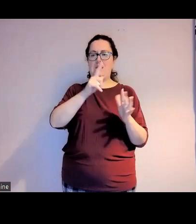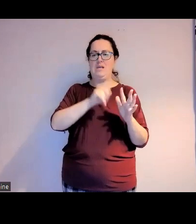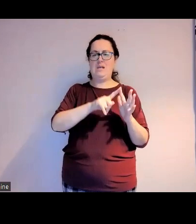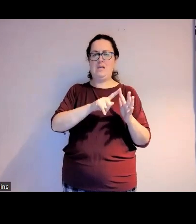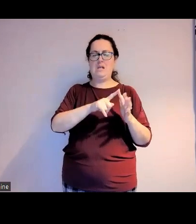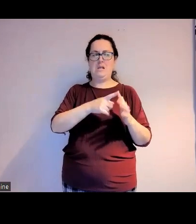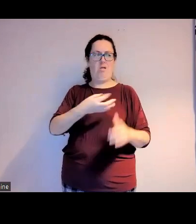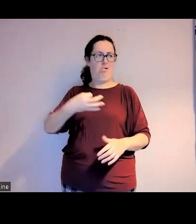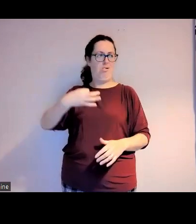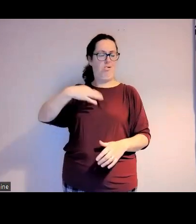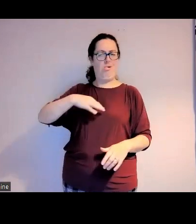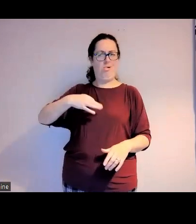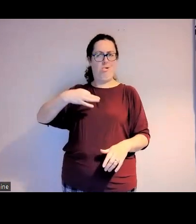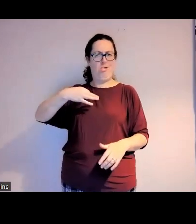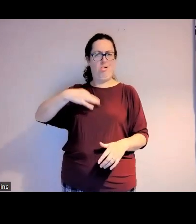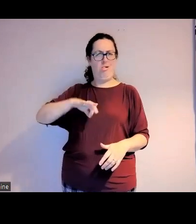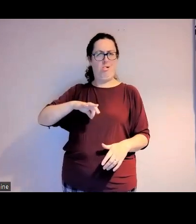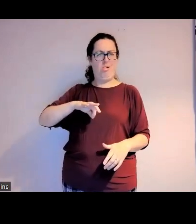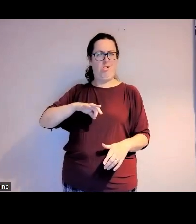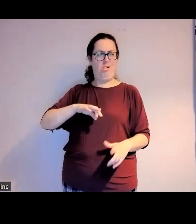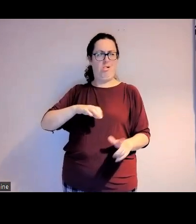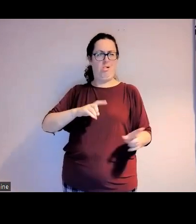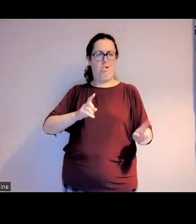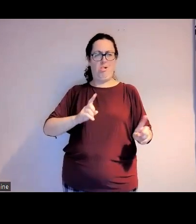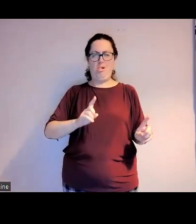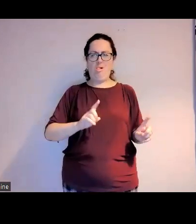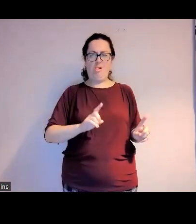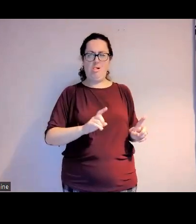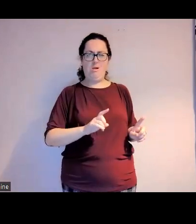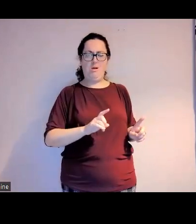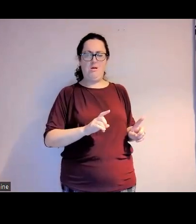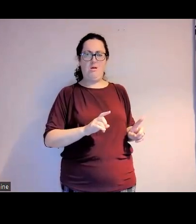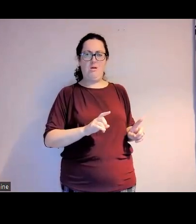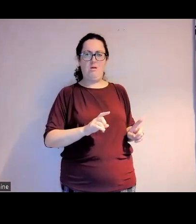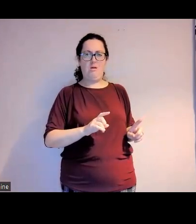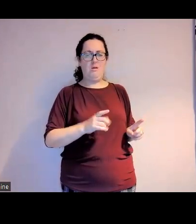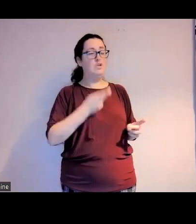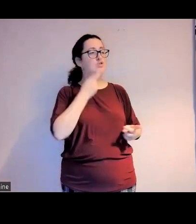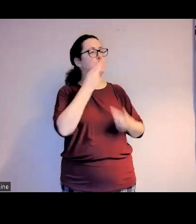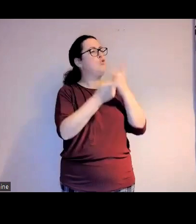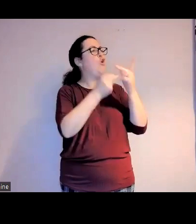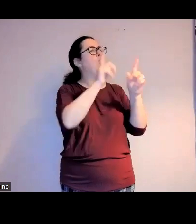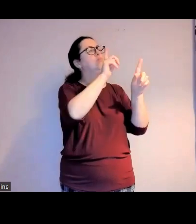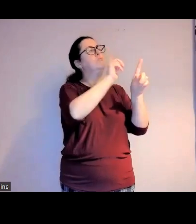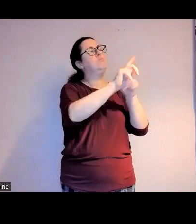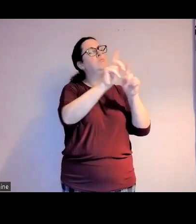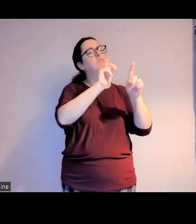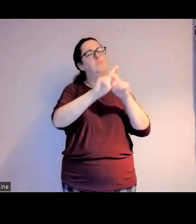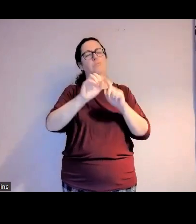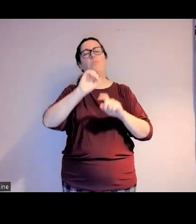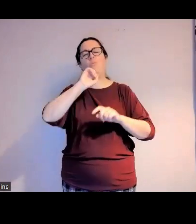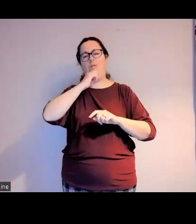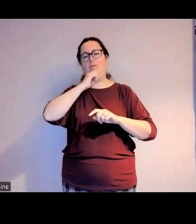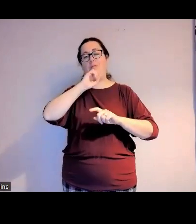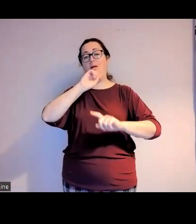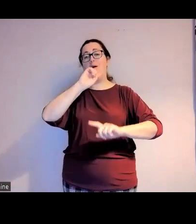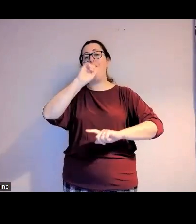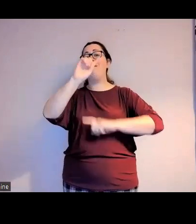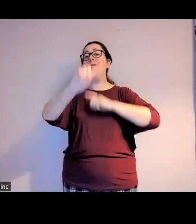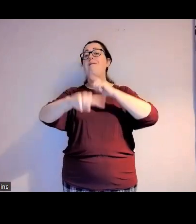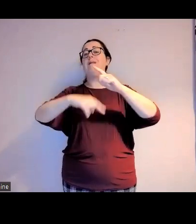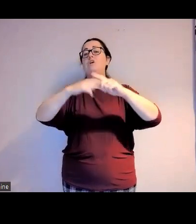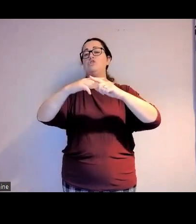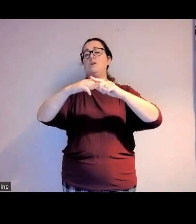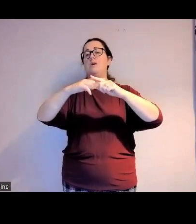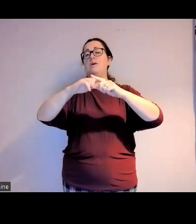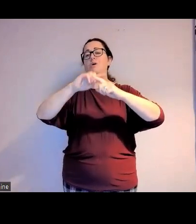knows why. We shall certainly sing other songs next year and the year